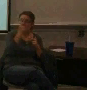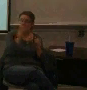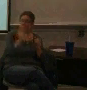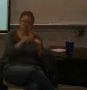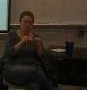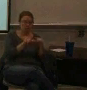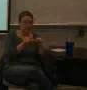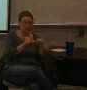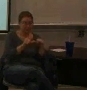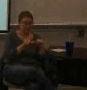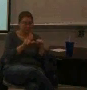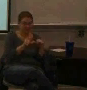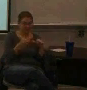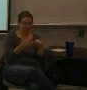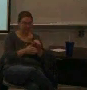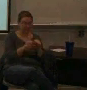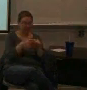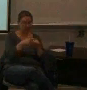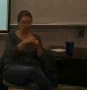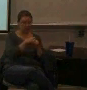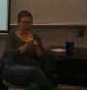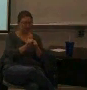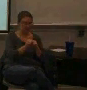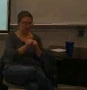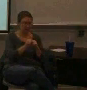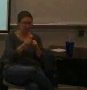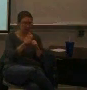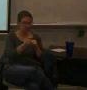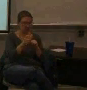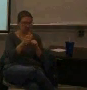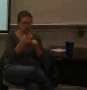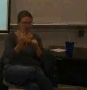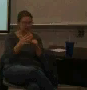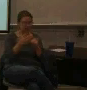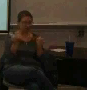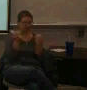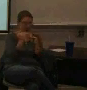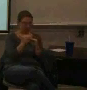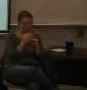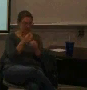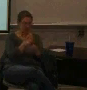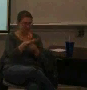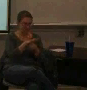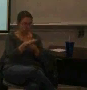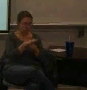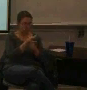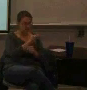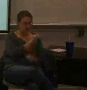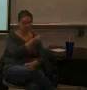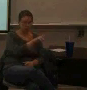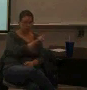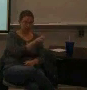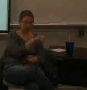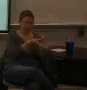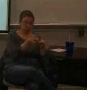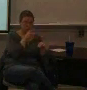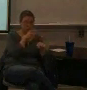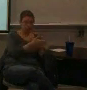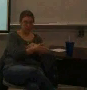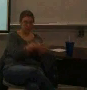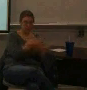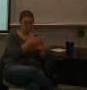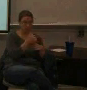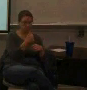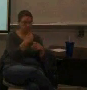to maintain fish species. You have to be in kind of a narrow window. The marine fish have not evolved to